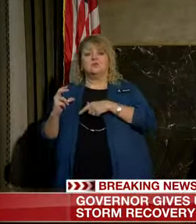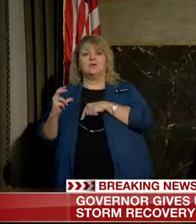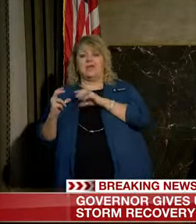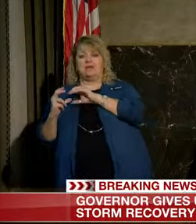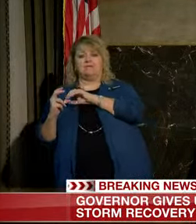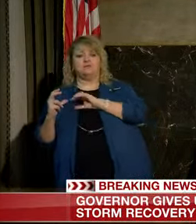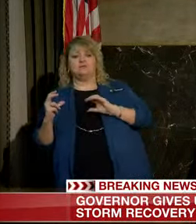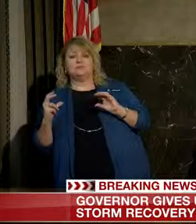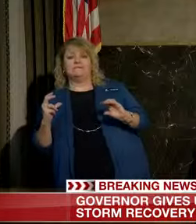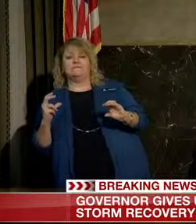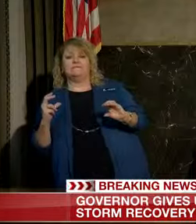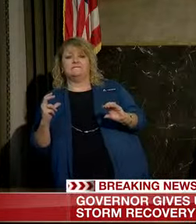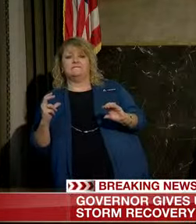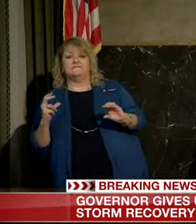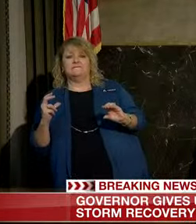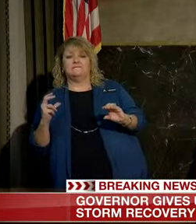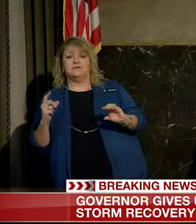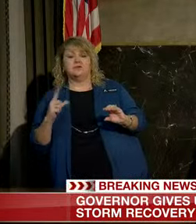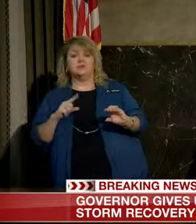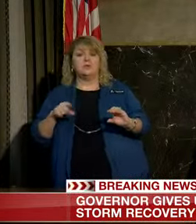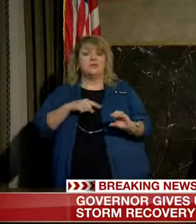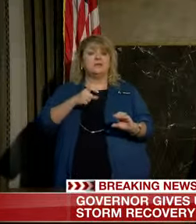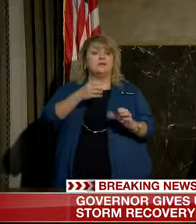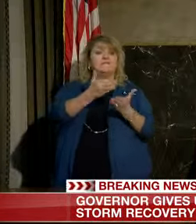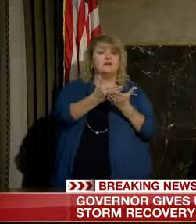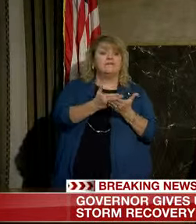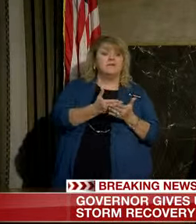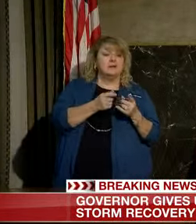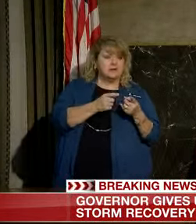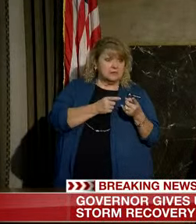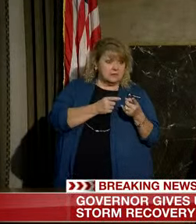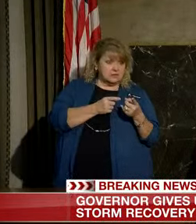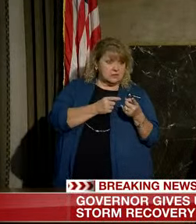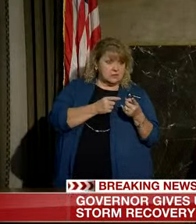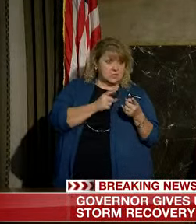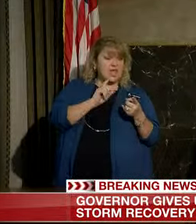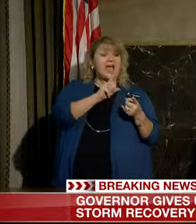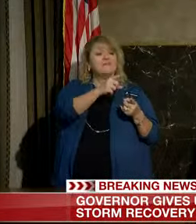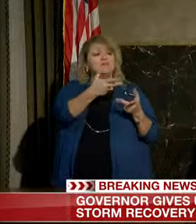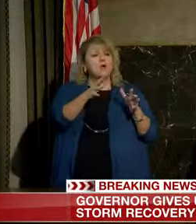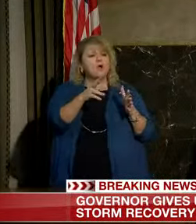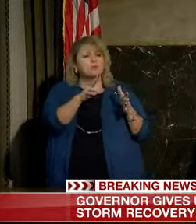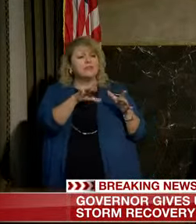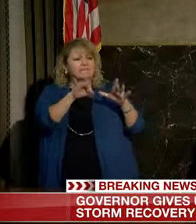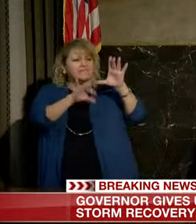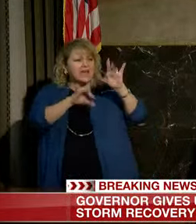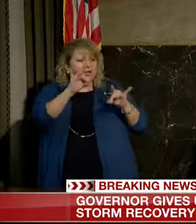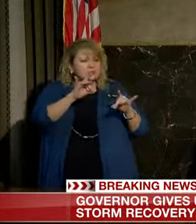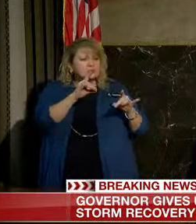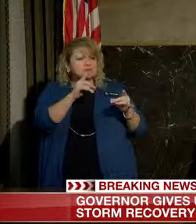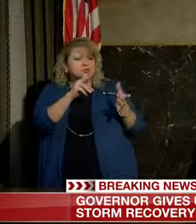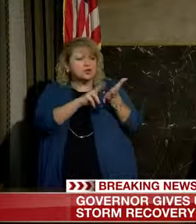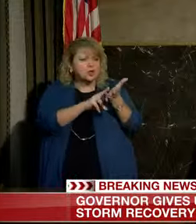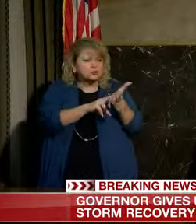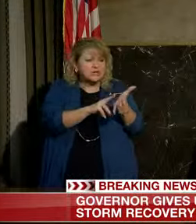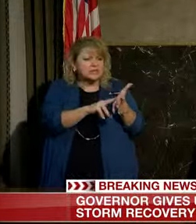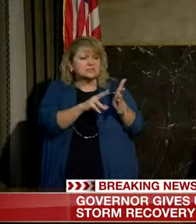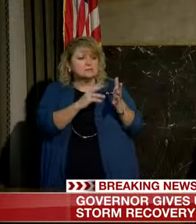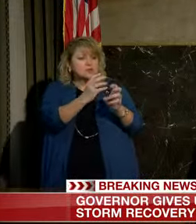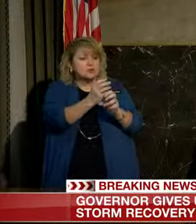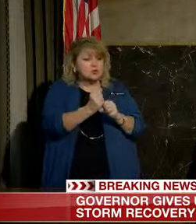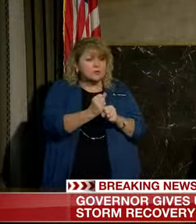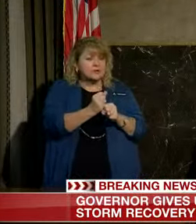funds available as we verify that the procurements have been done correctly, that all of the costs are, in fact, cost